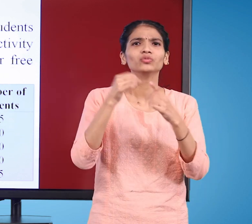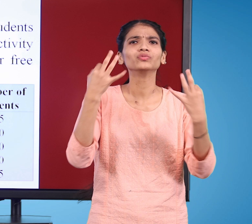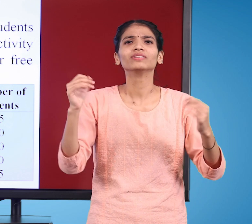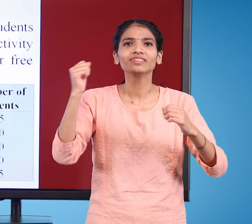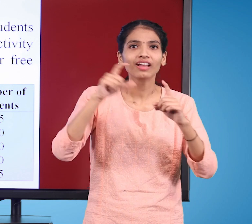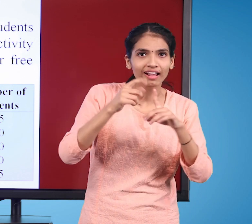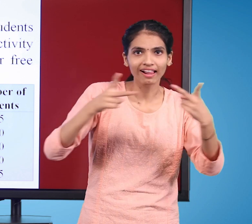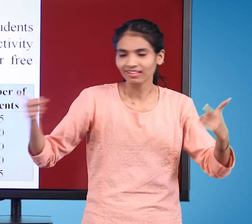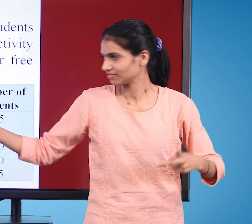Preferred activity.